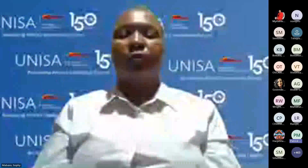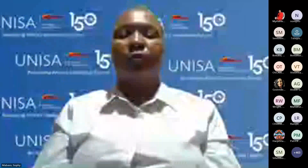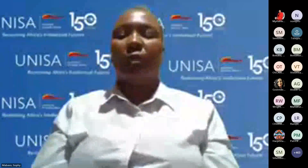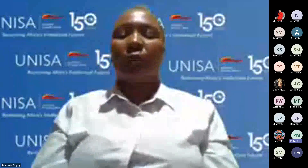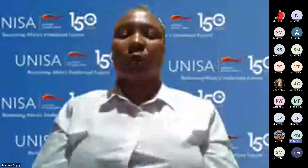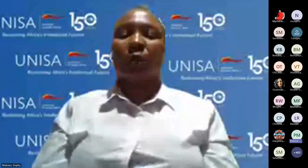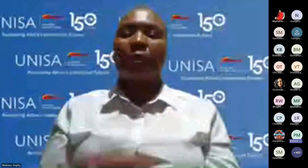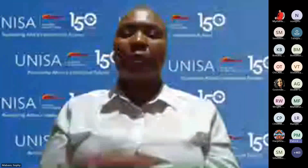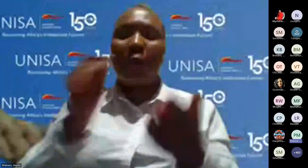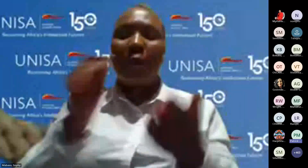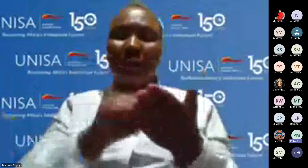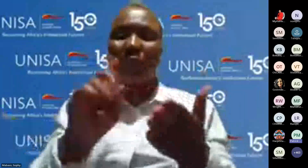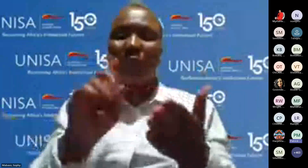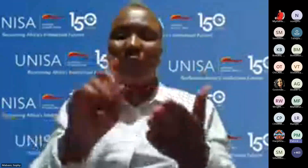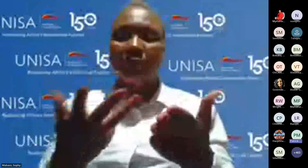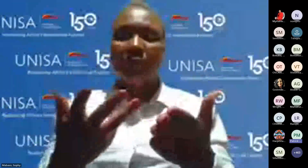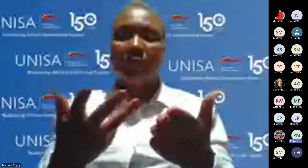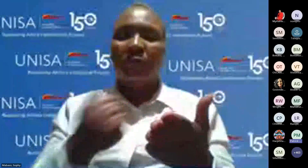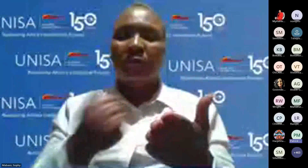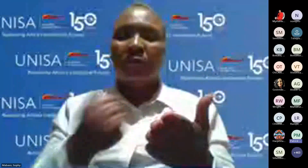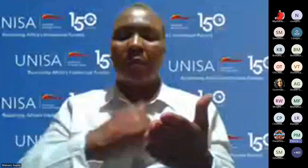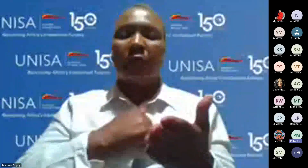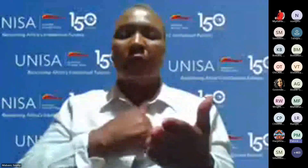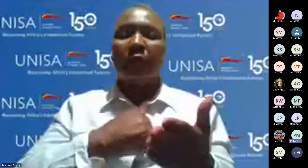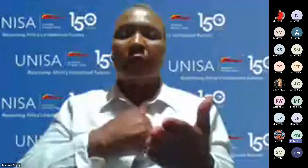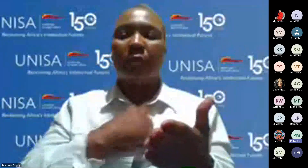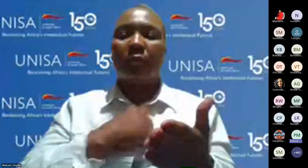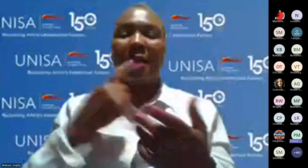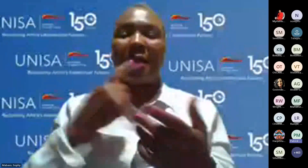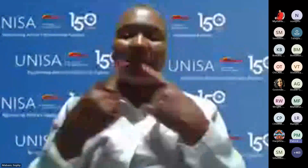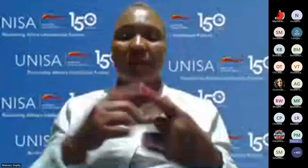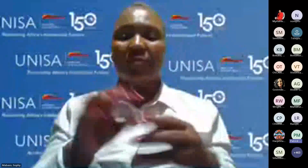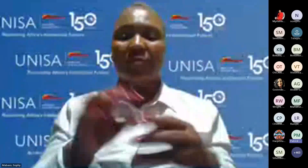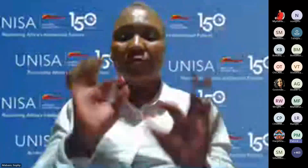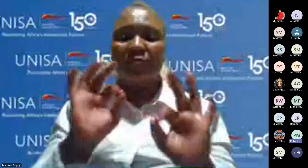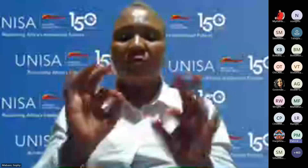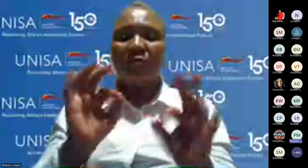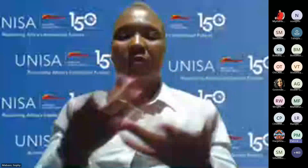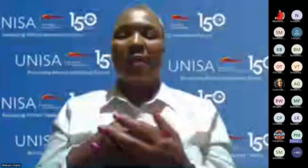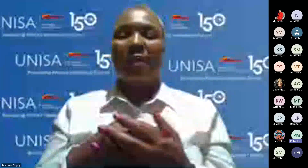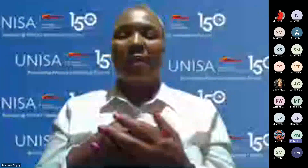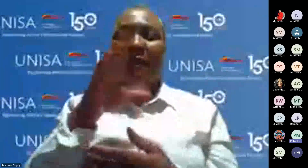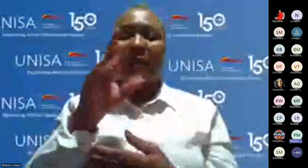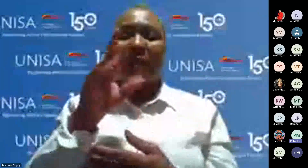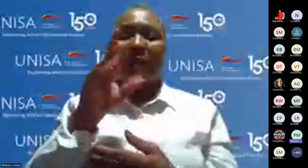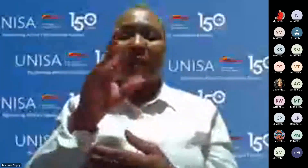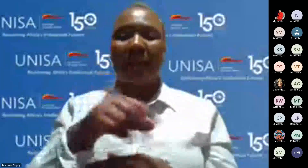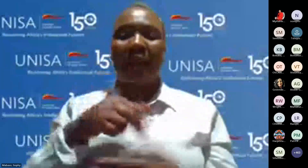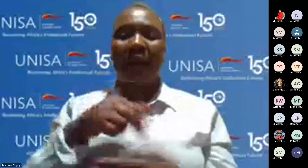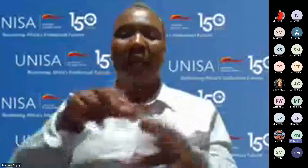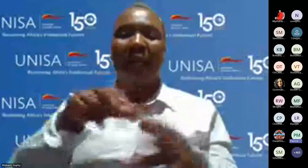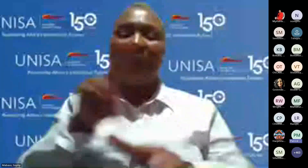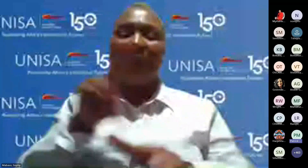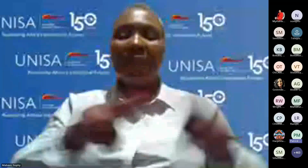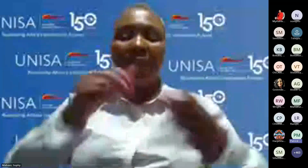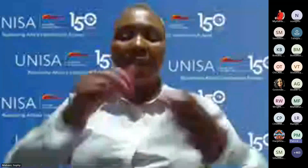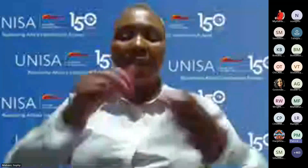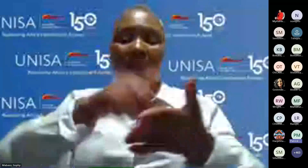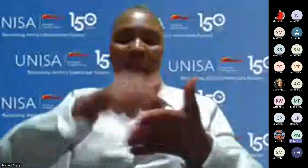writing my answer script, and I'd scan it on the Invigilator app,